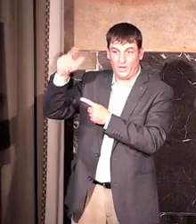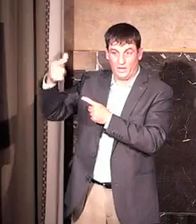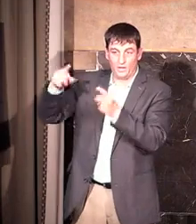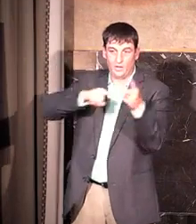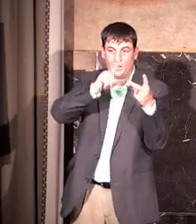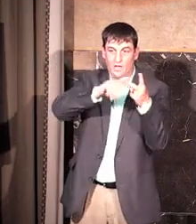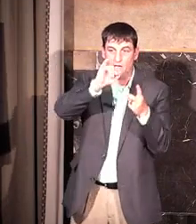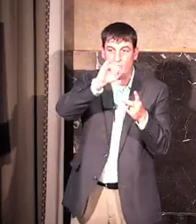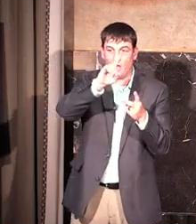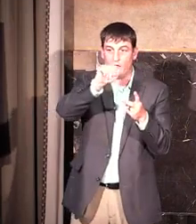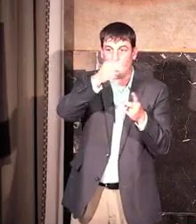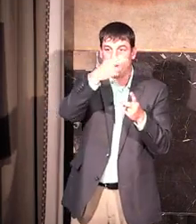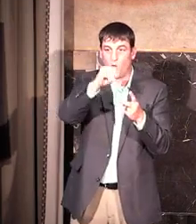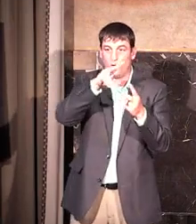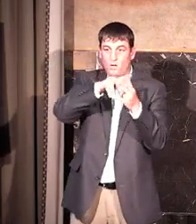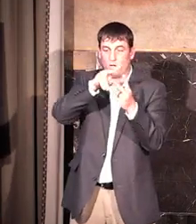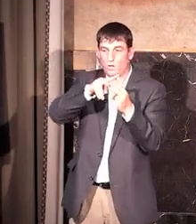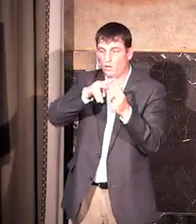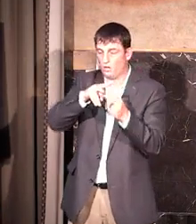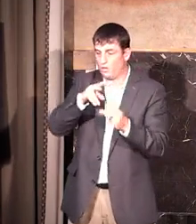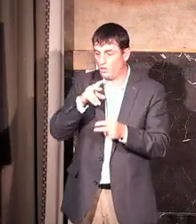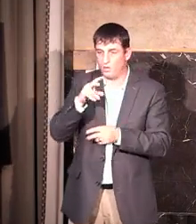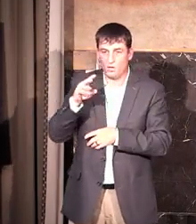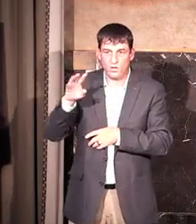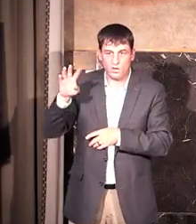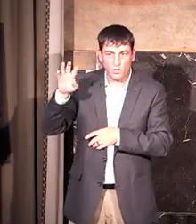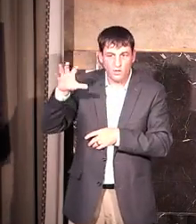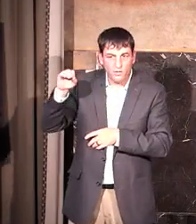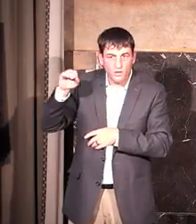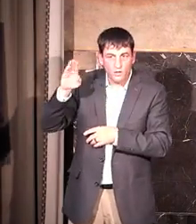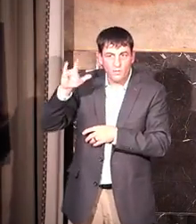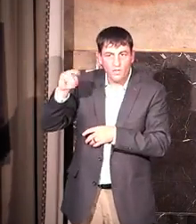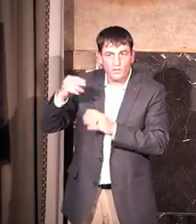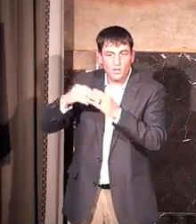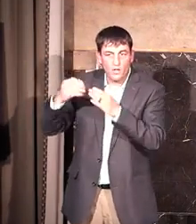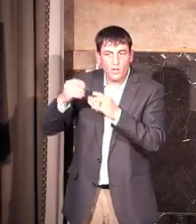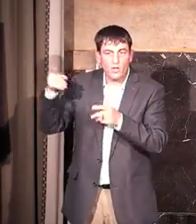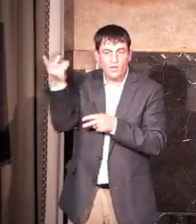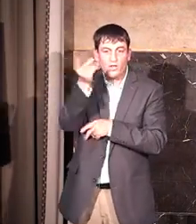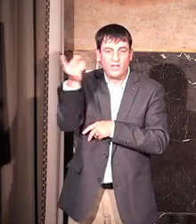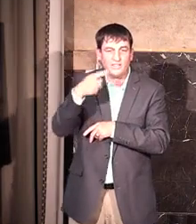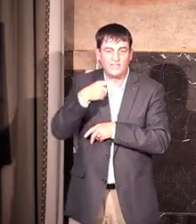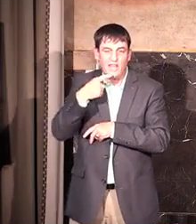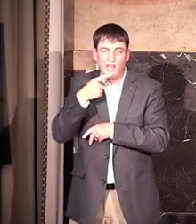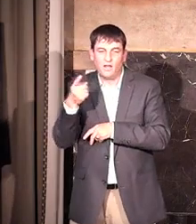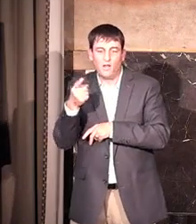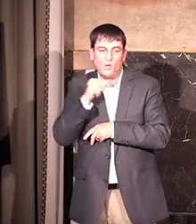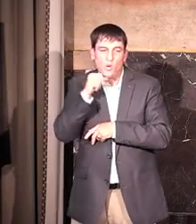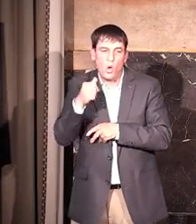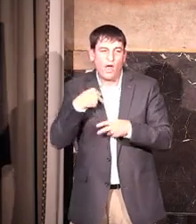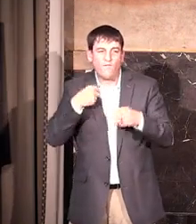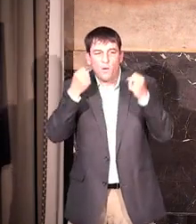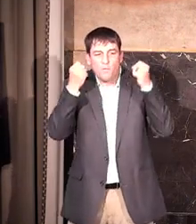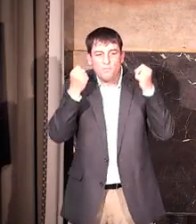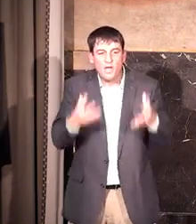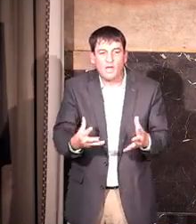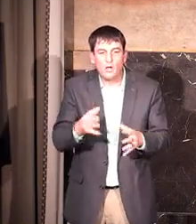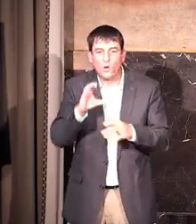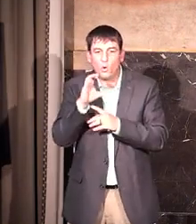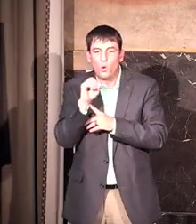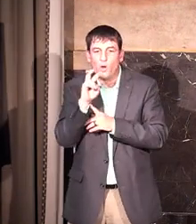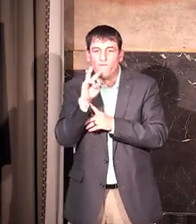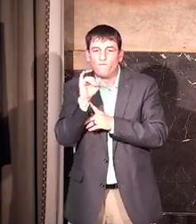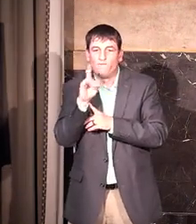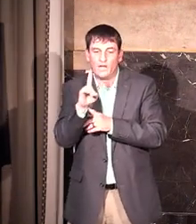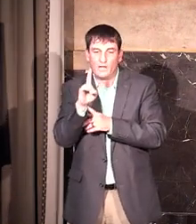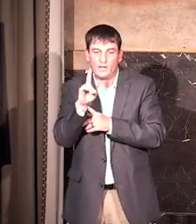got the benchmark threshold of $1.25 billion, say that they relatively don't have that many COVID cases, and they would like to be able